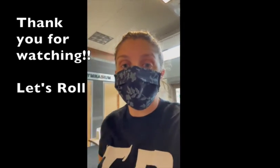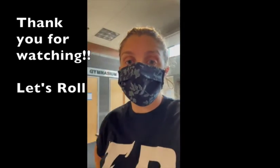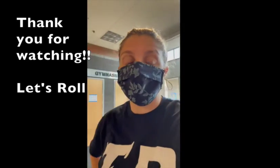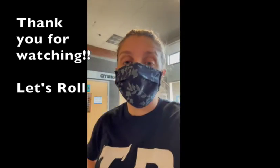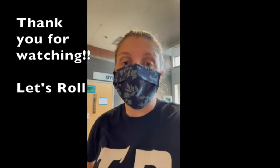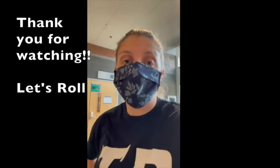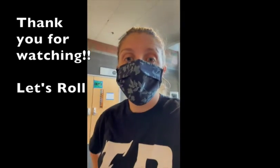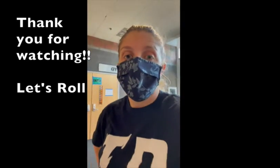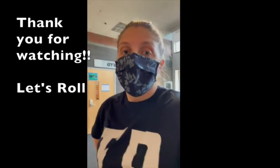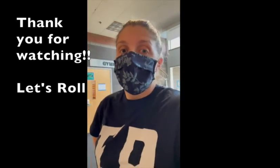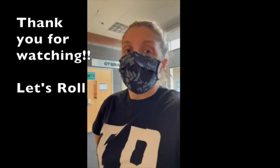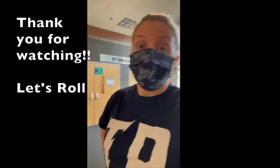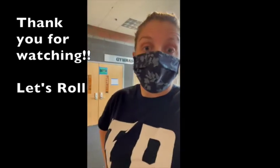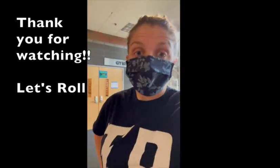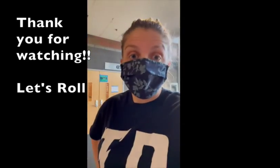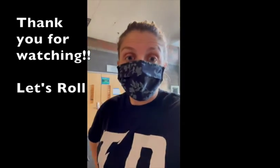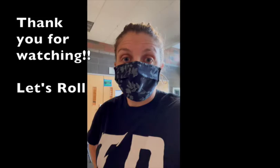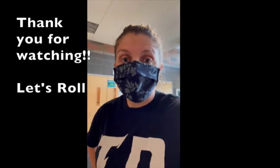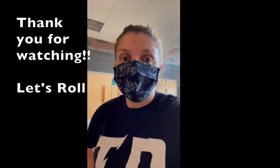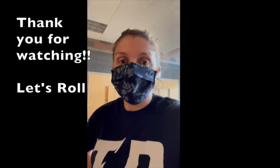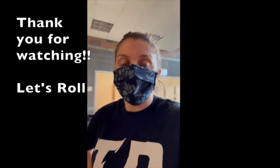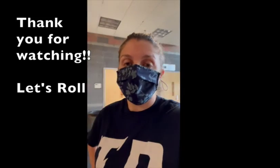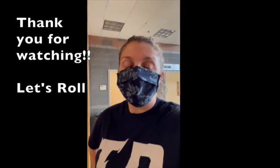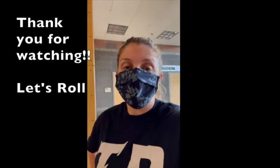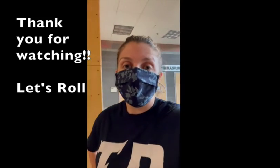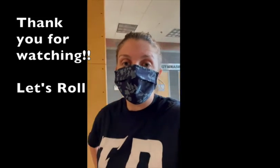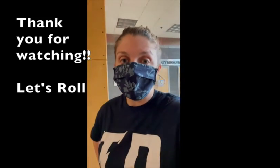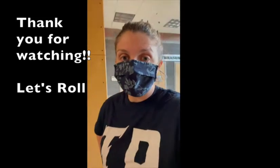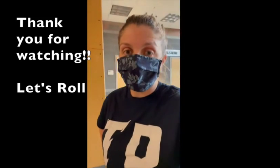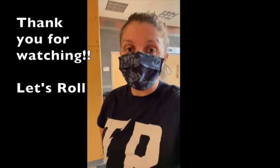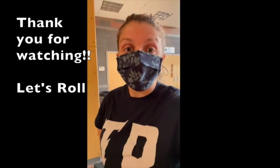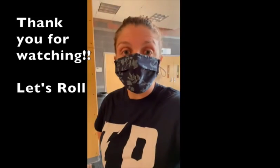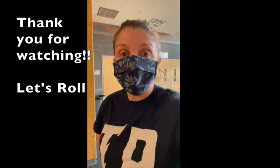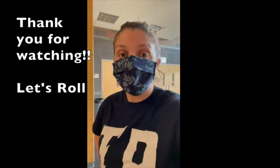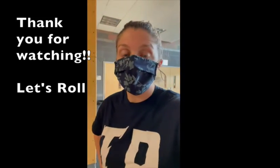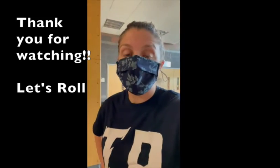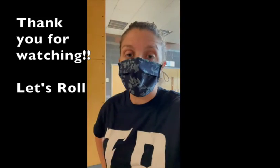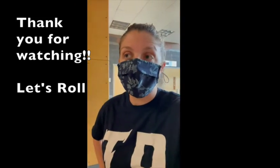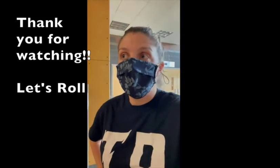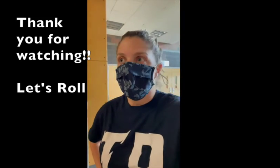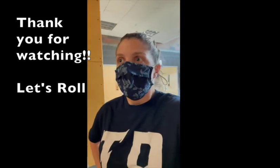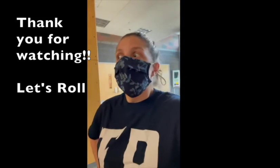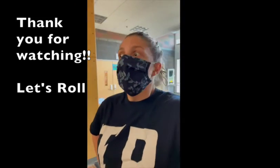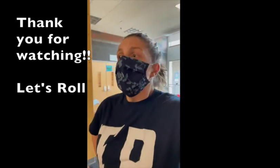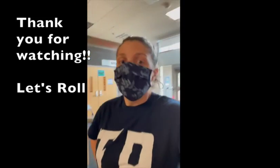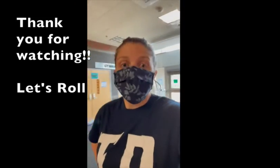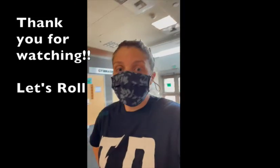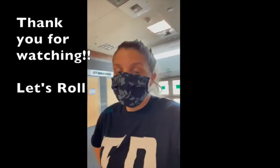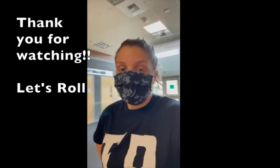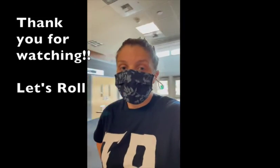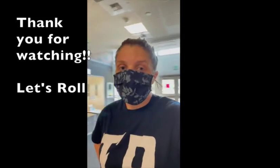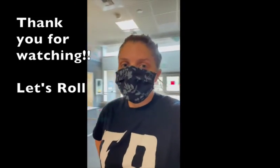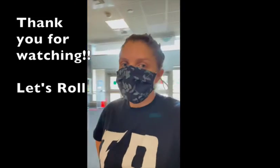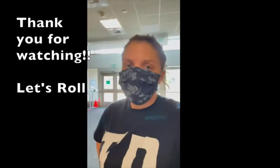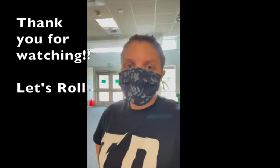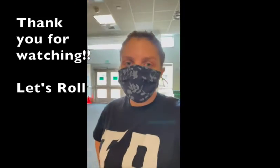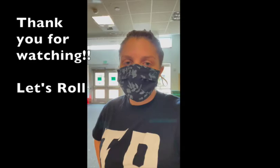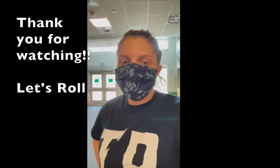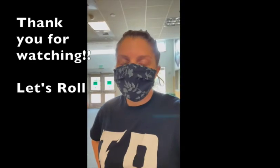Mr. Phillips, for ASB questions or leadership questions. That would be me, Miss Bray, or any general questions. Just give the school a